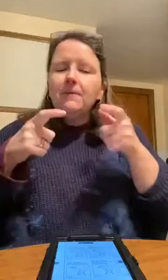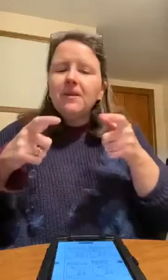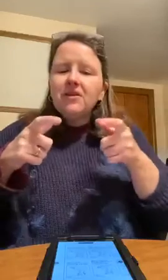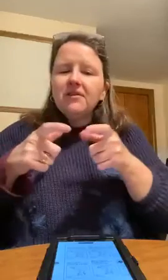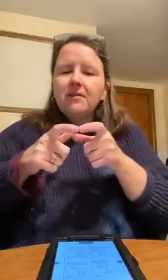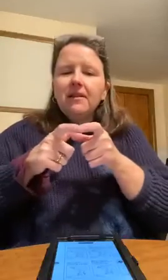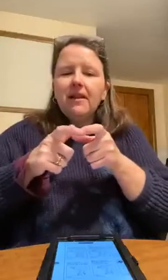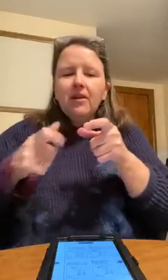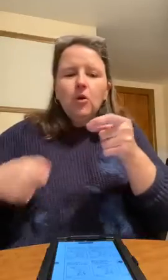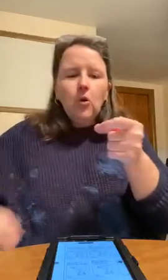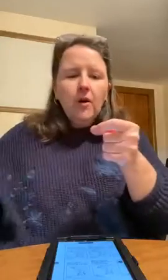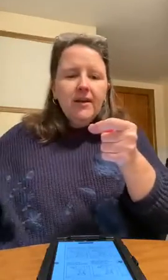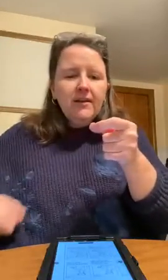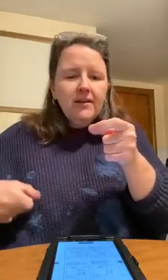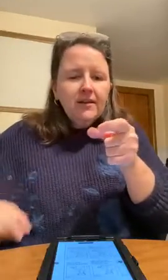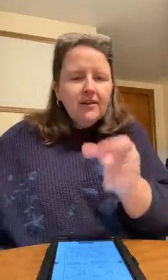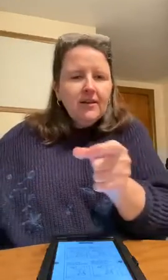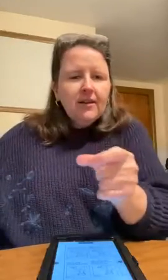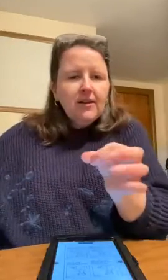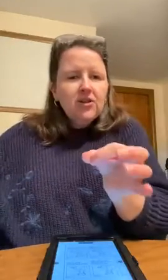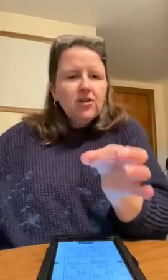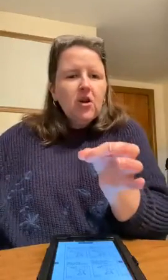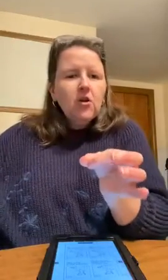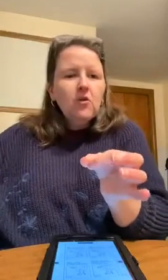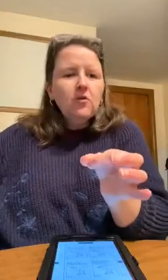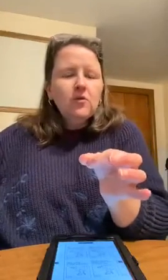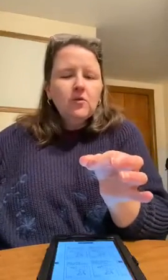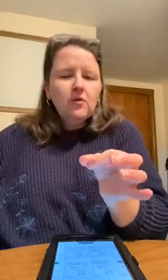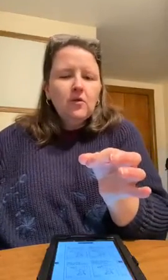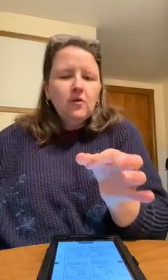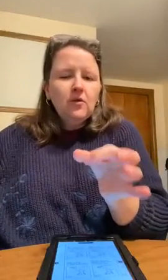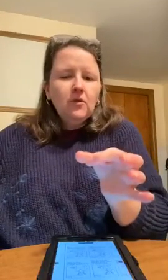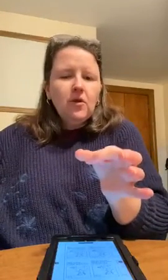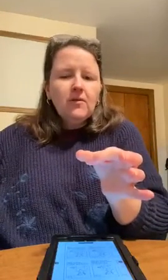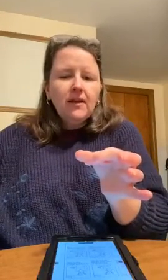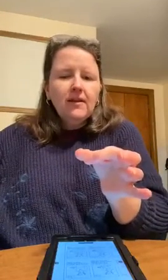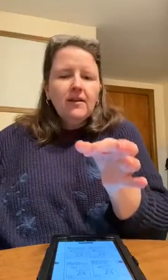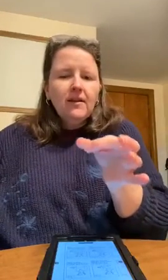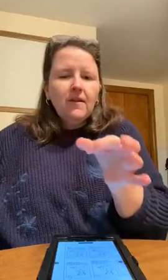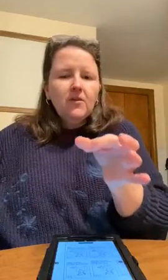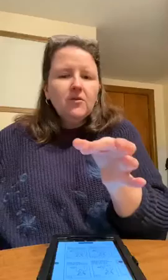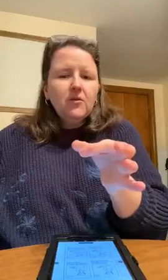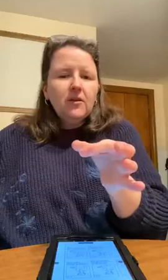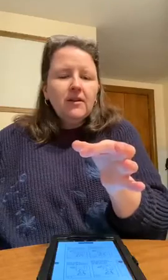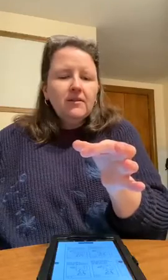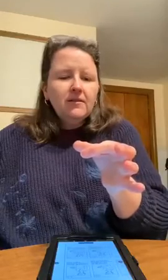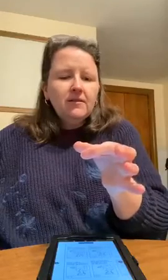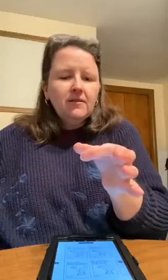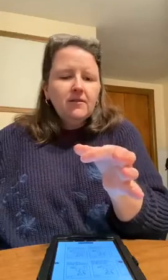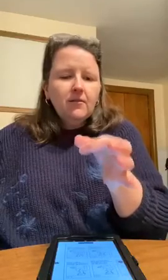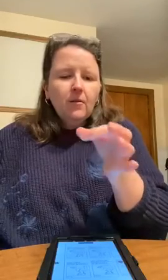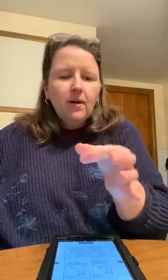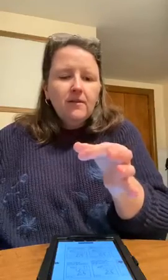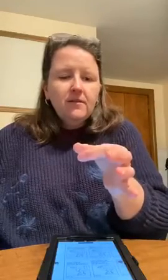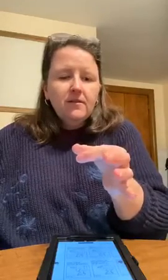show something like a coin, you can kind of show, all right, there's your coin, or a button,